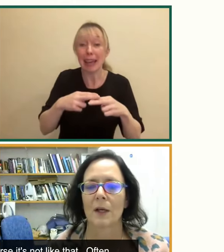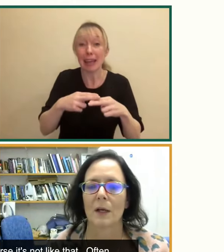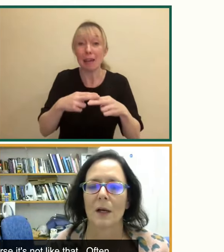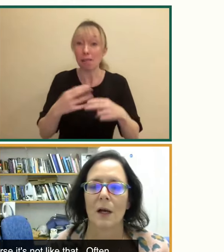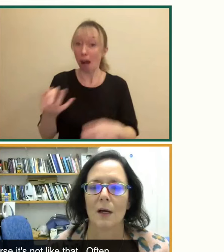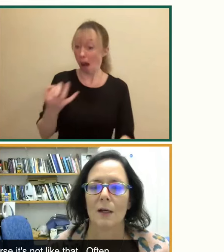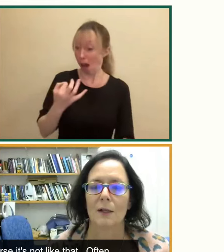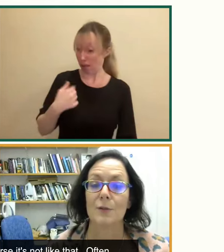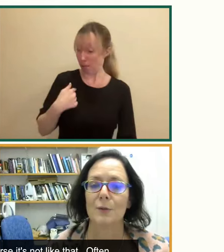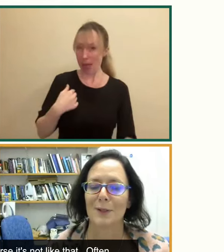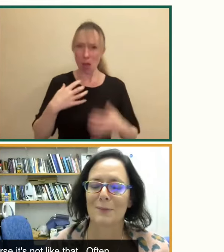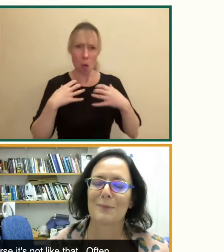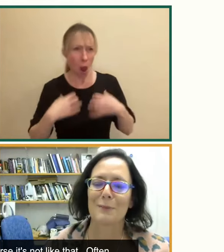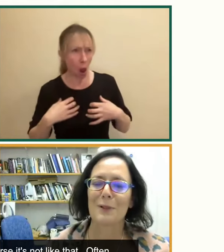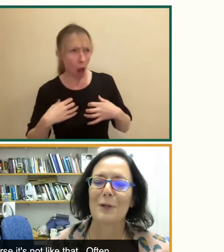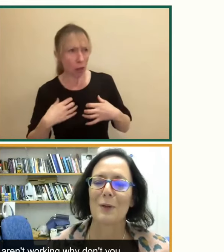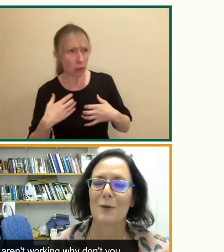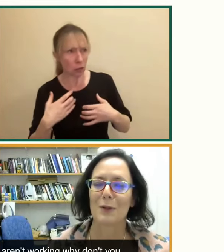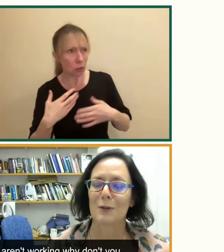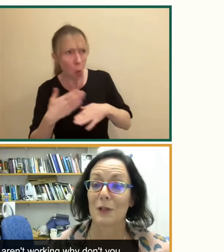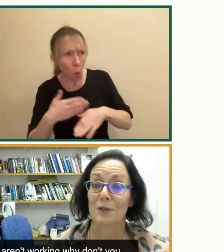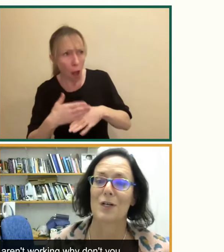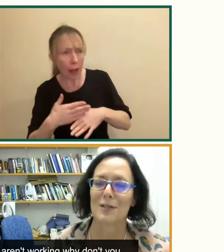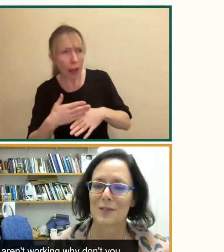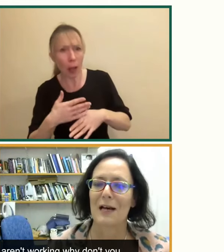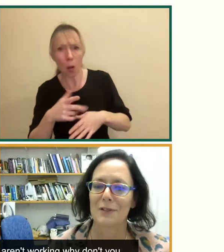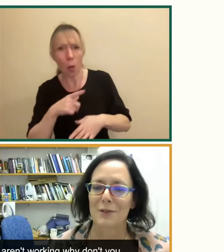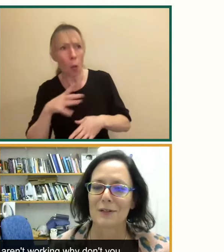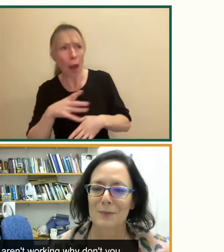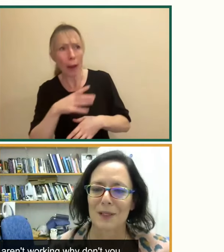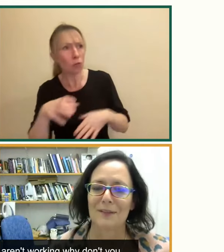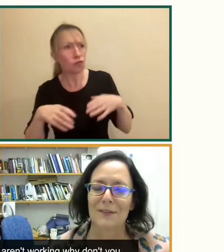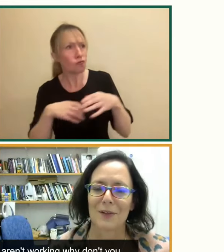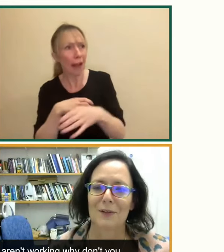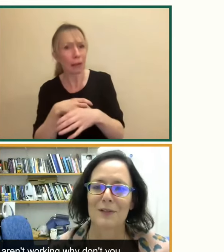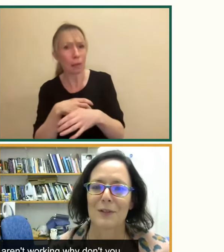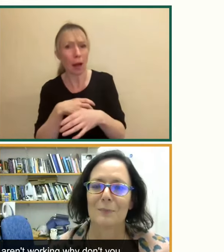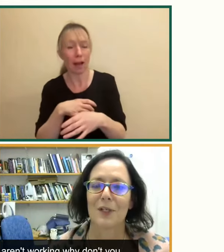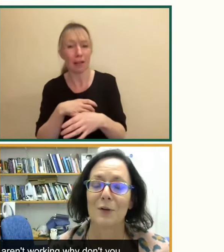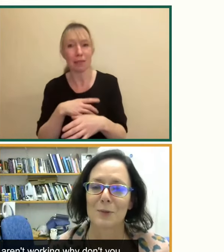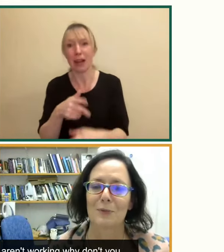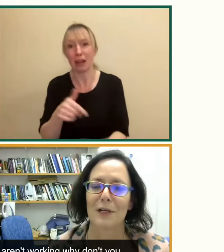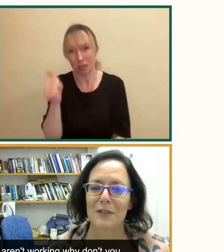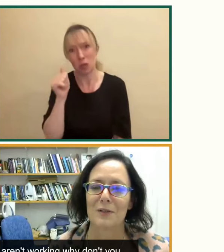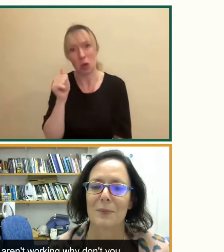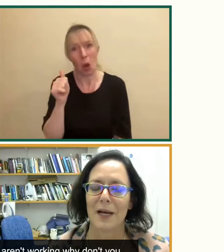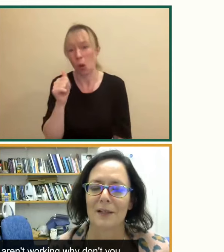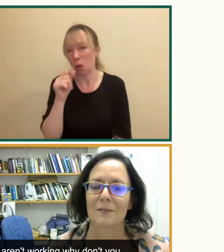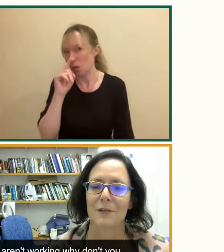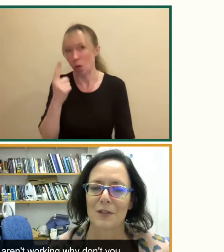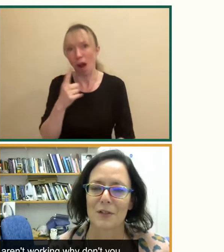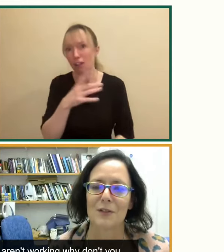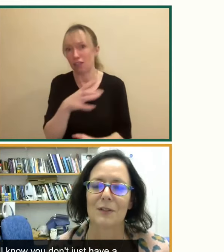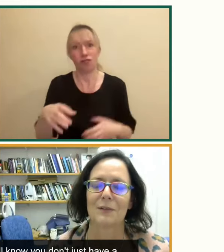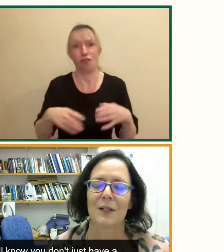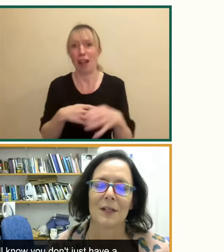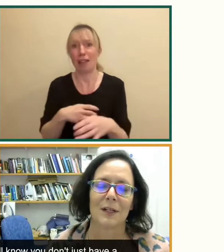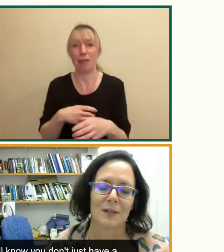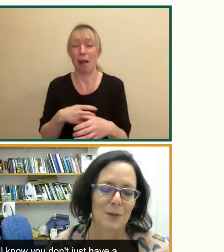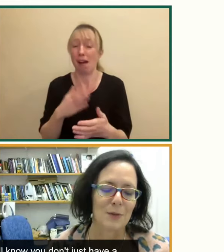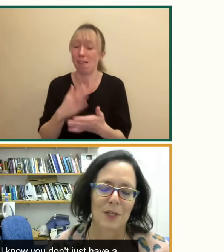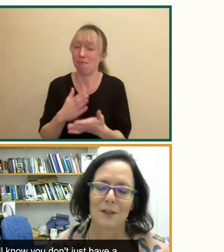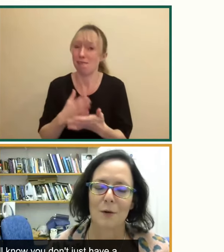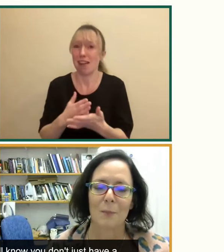transplant? And as you probably well know, you don't just have a transplant. There is a huge price to pay and risks